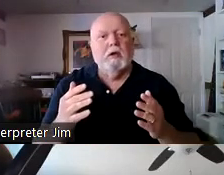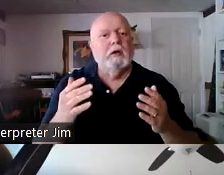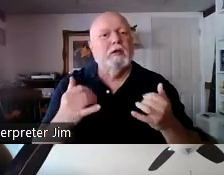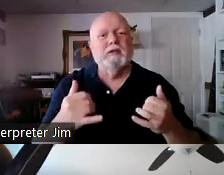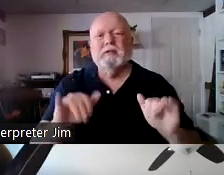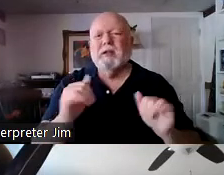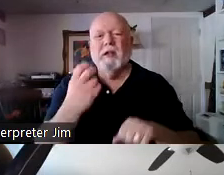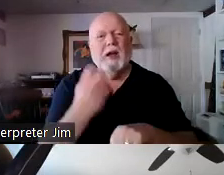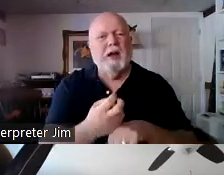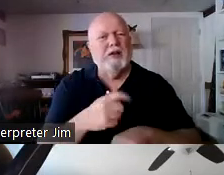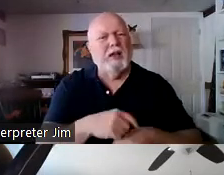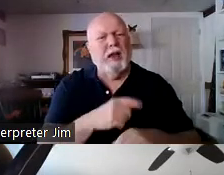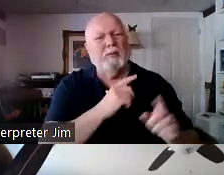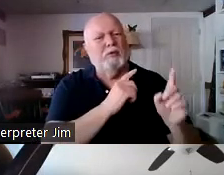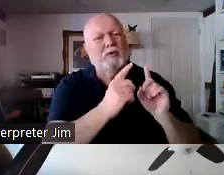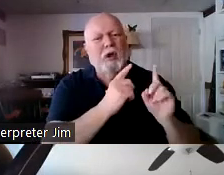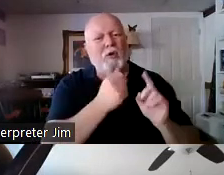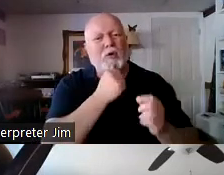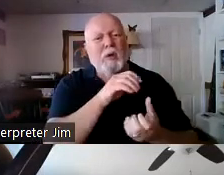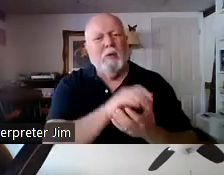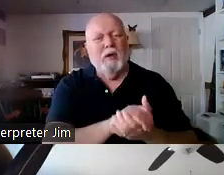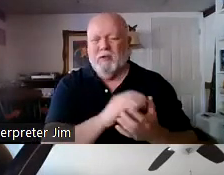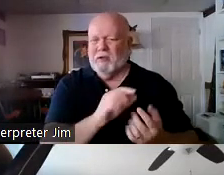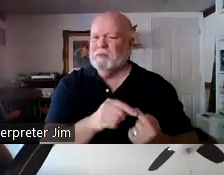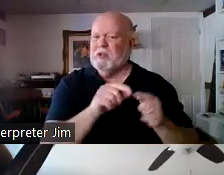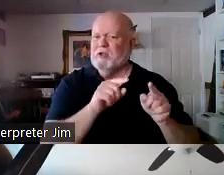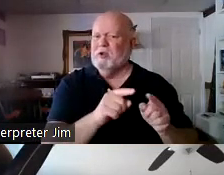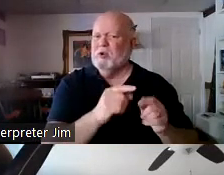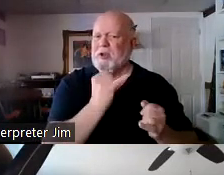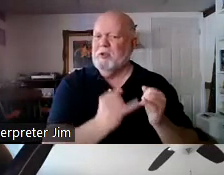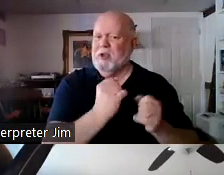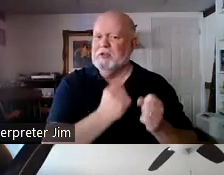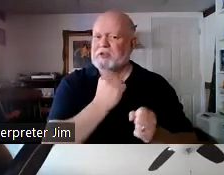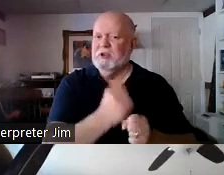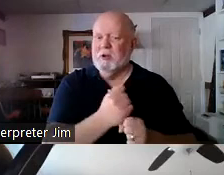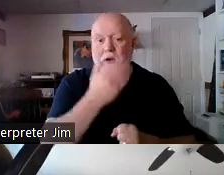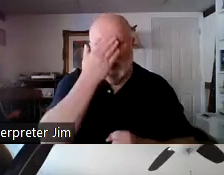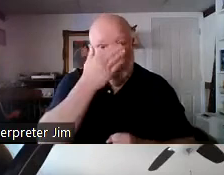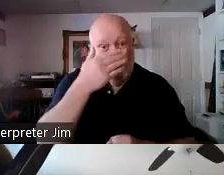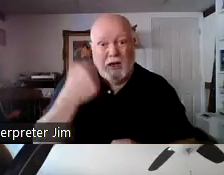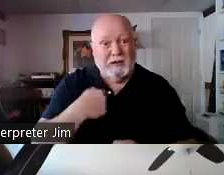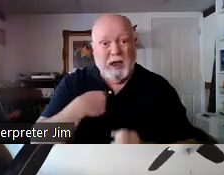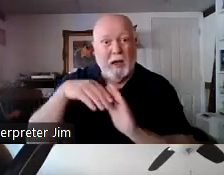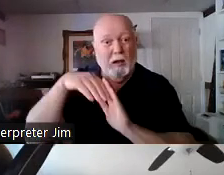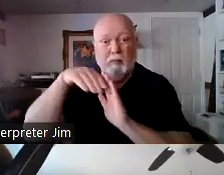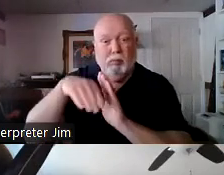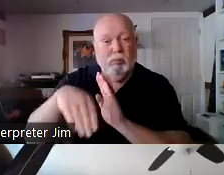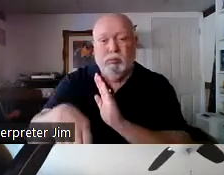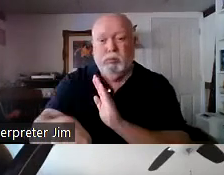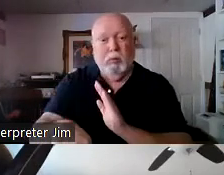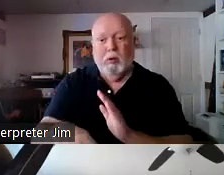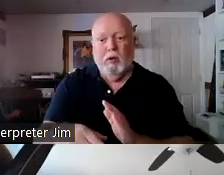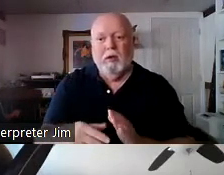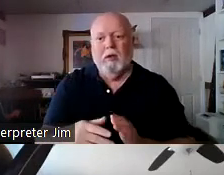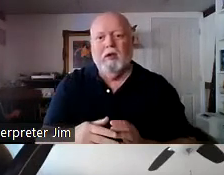anything meaningful with my wife, especially over the last year, because it had gotten so bad. It had gotten well past the point of trying to win the sum of